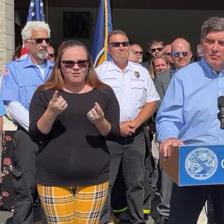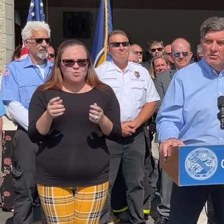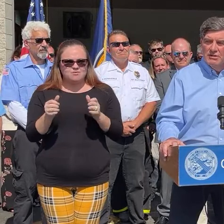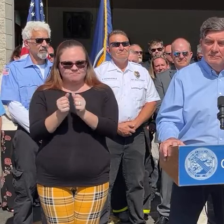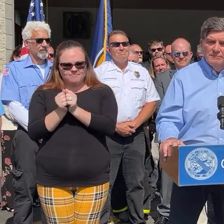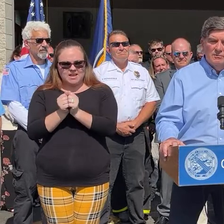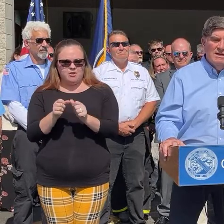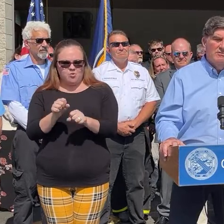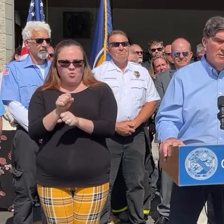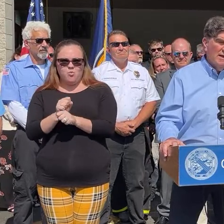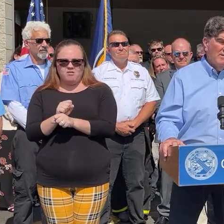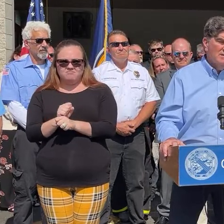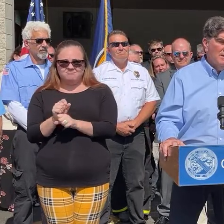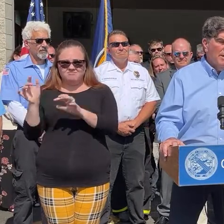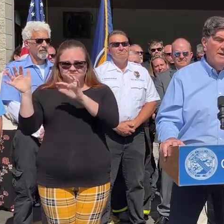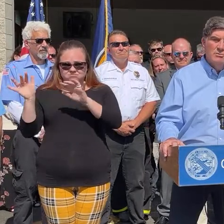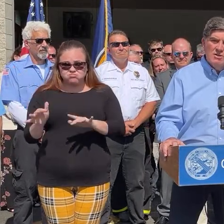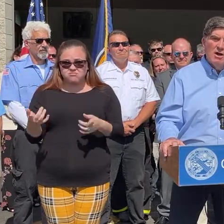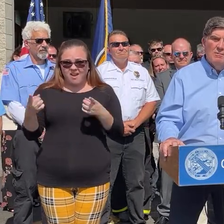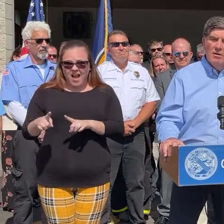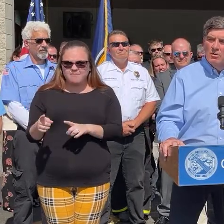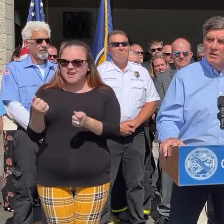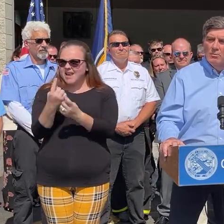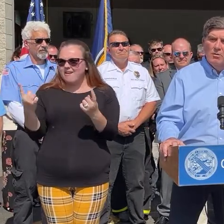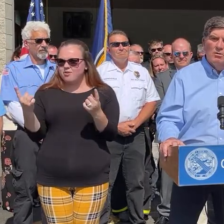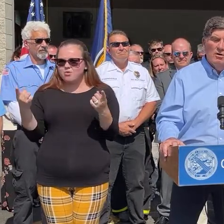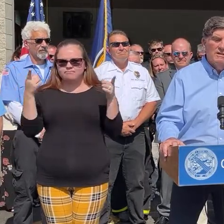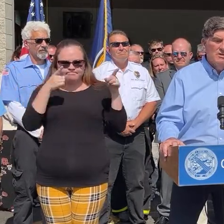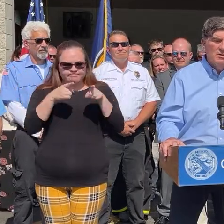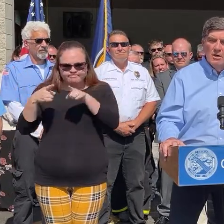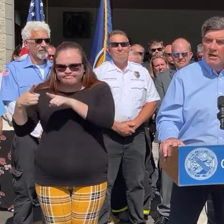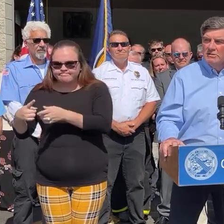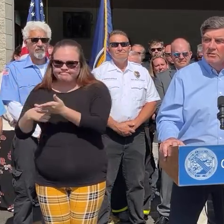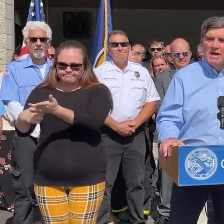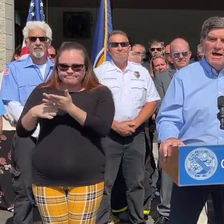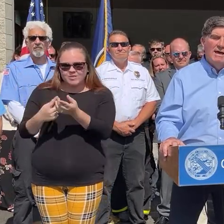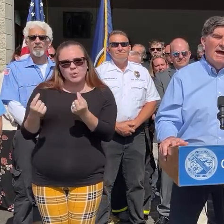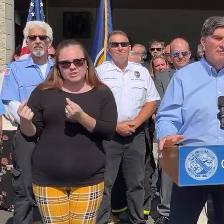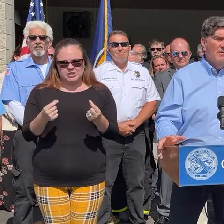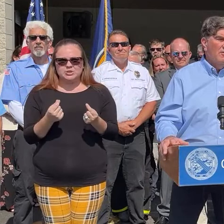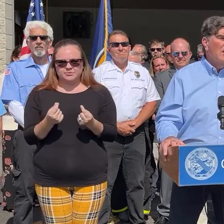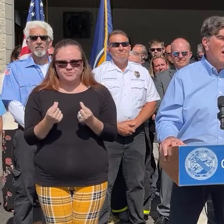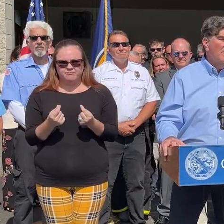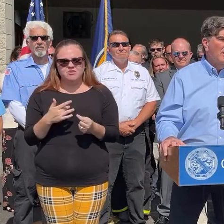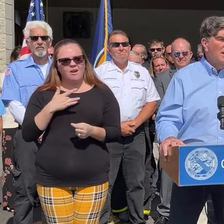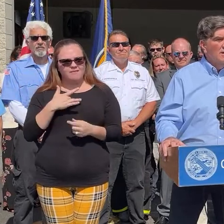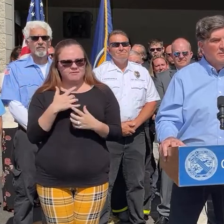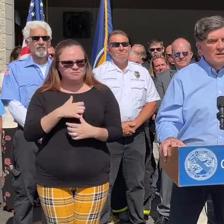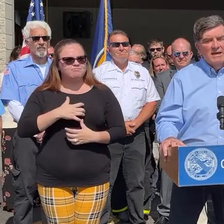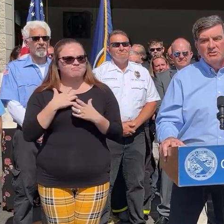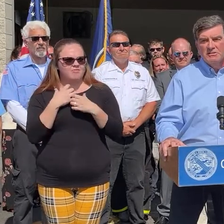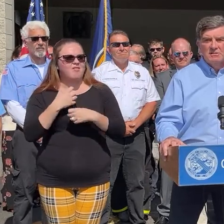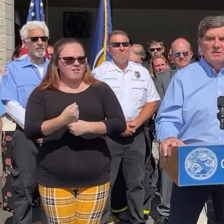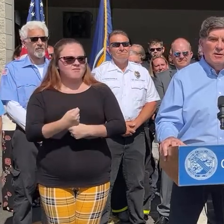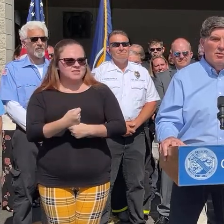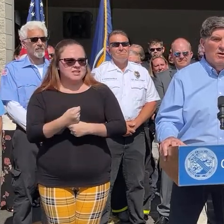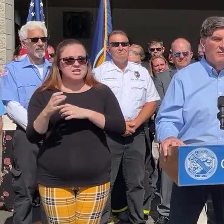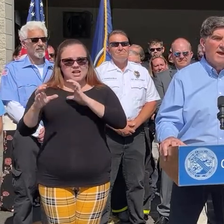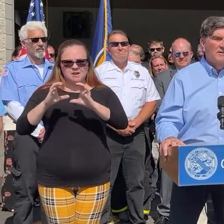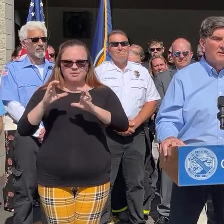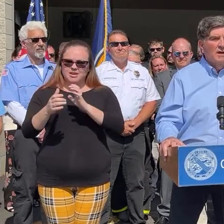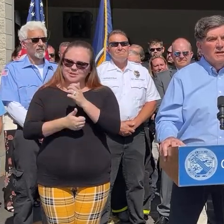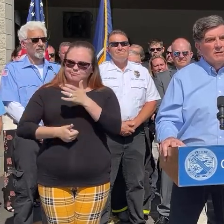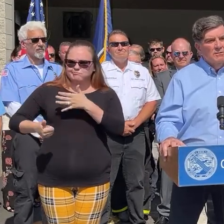that's approaching, we get everybody on the same page. We talk about what we're going to do. So yeah, I feel very confident. Communications is the number